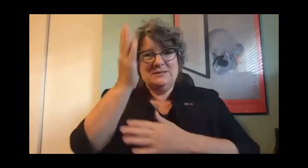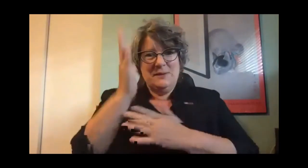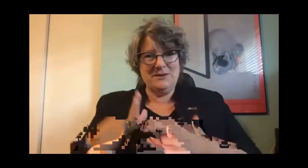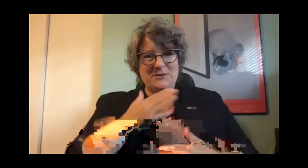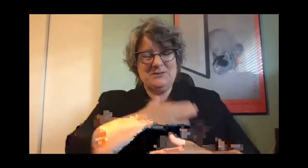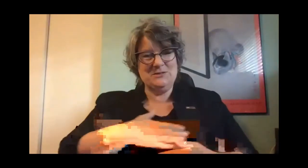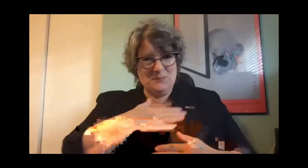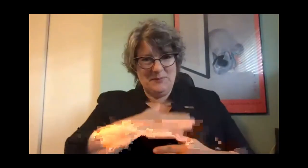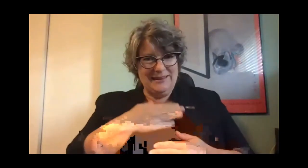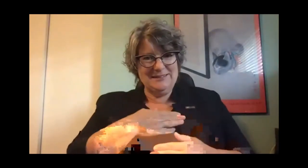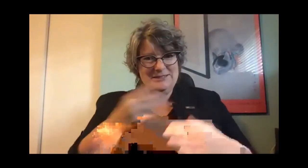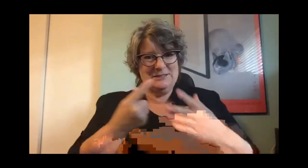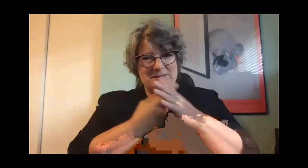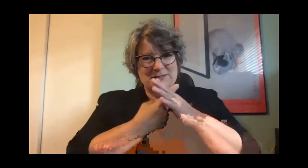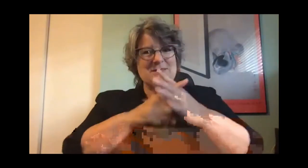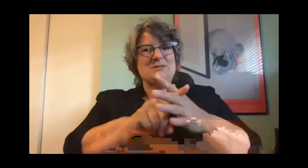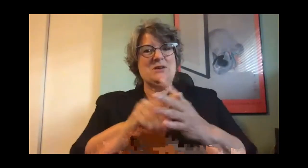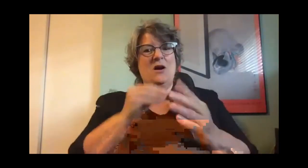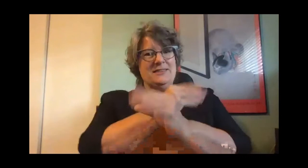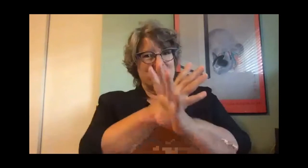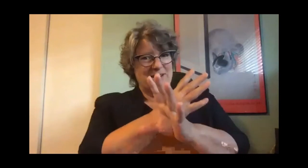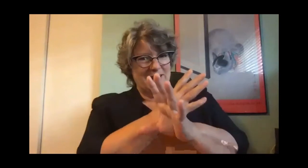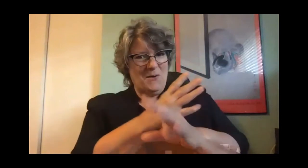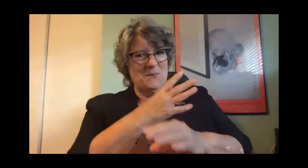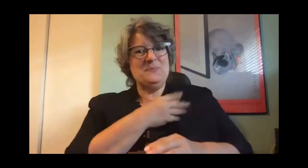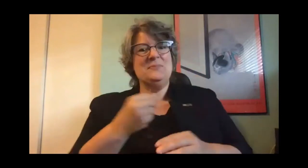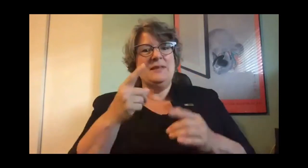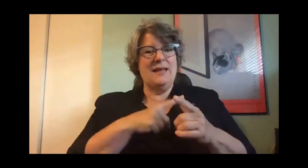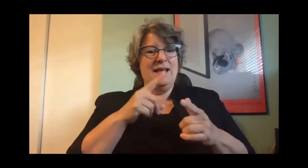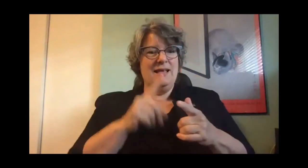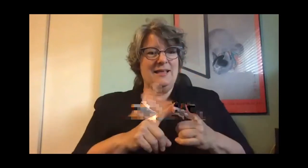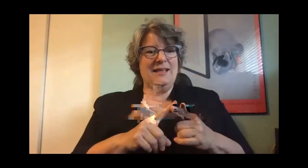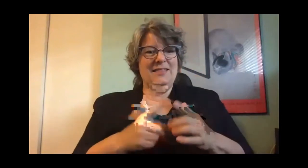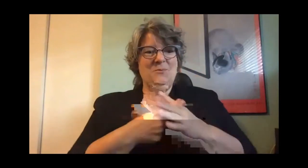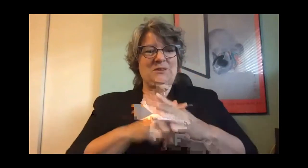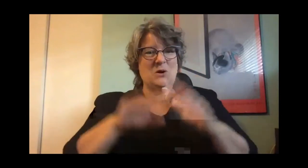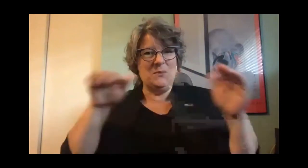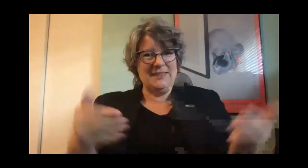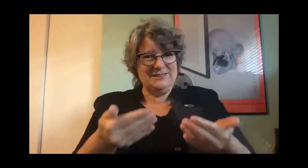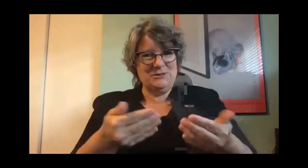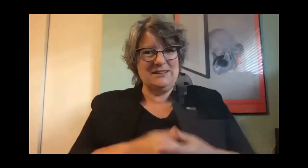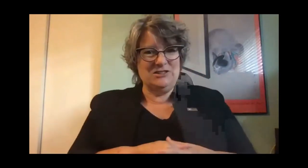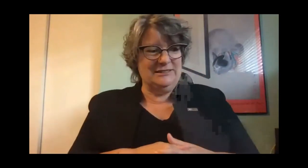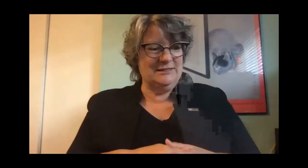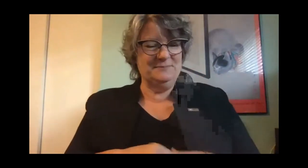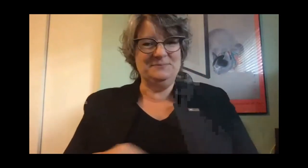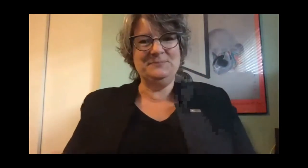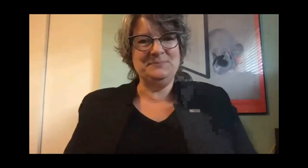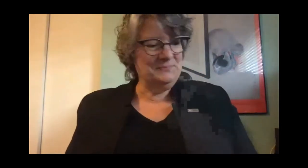I would like our panelists, please, to start their videos. And then we'll start the introductions.